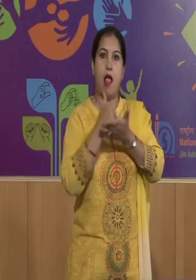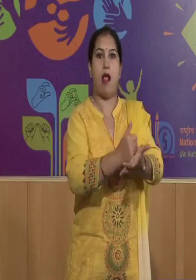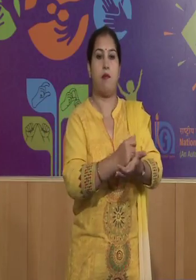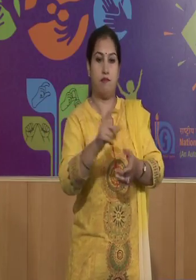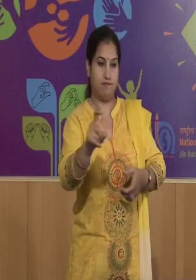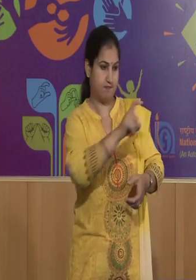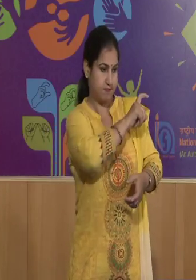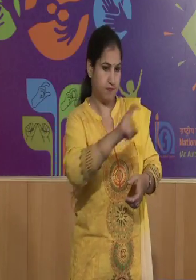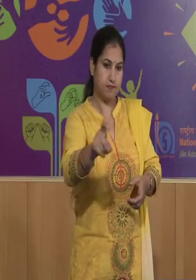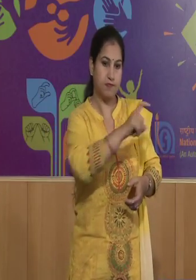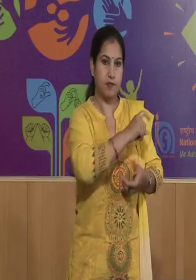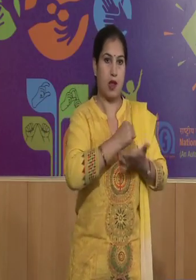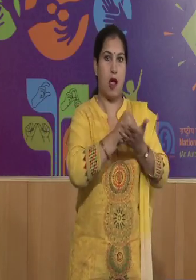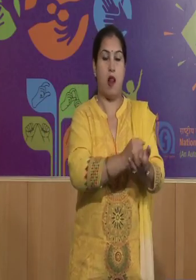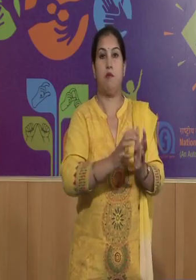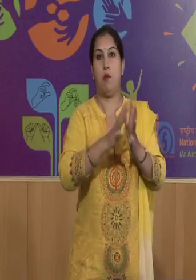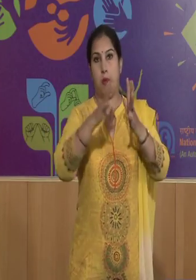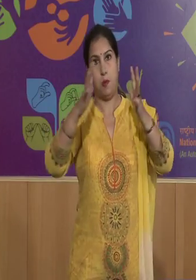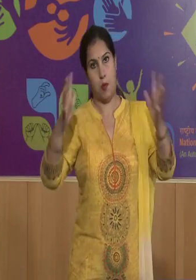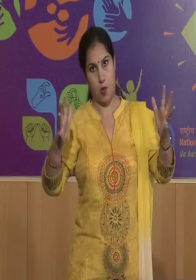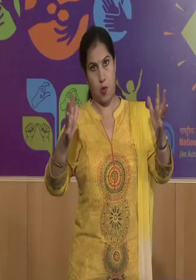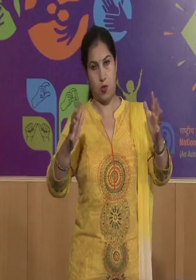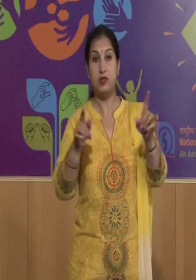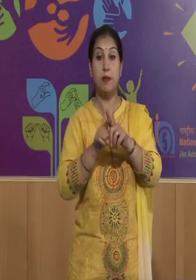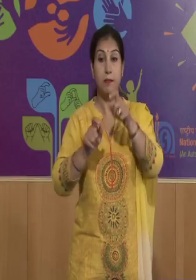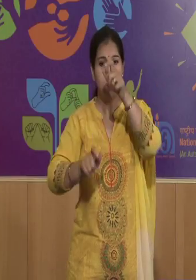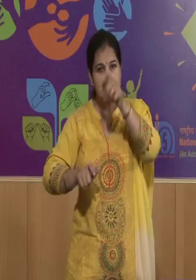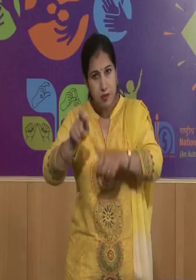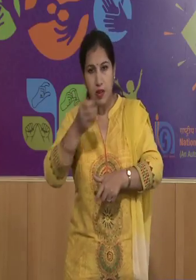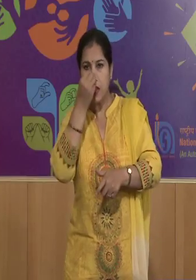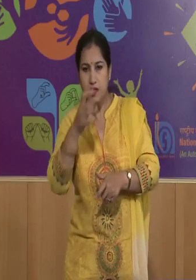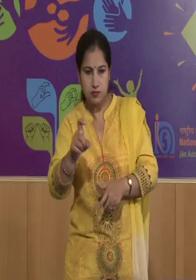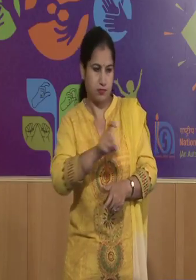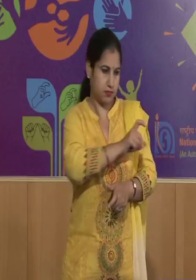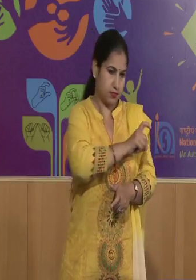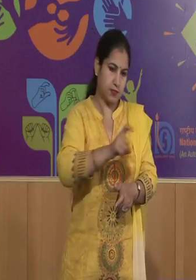goods and people during the Industrial Revolution.